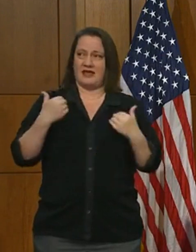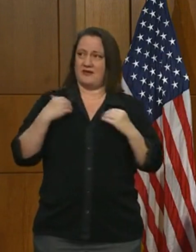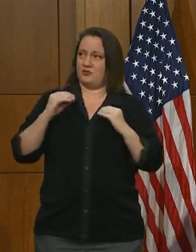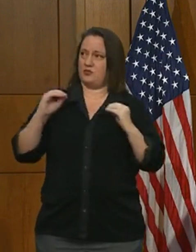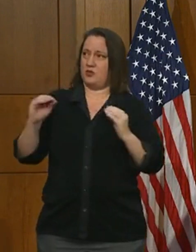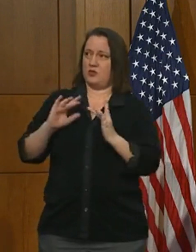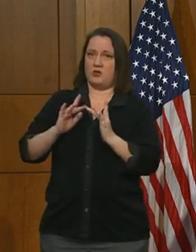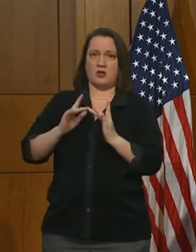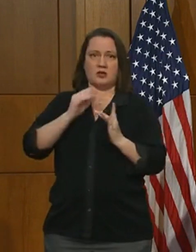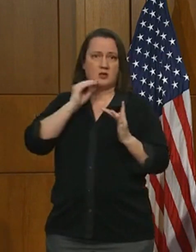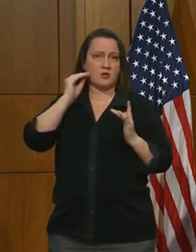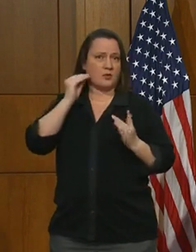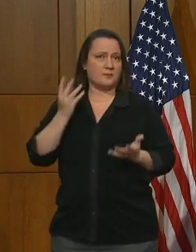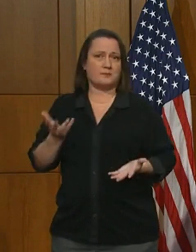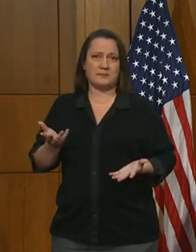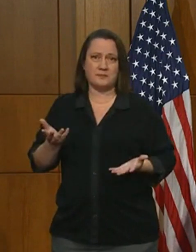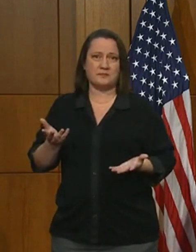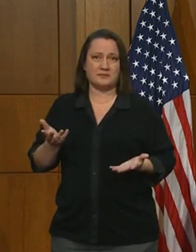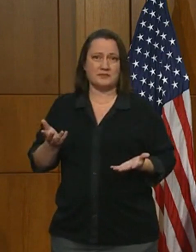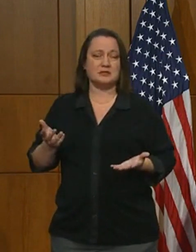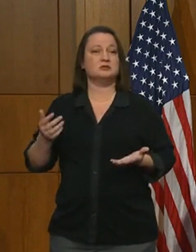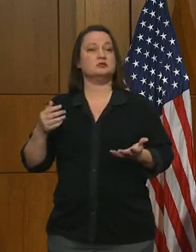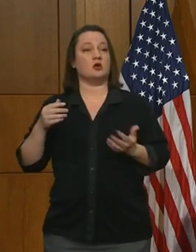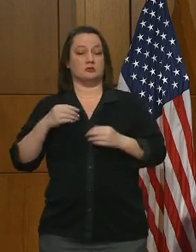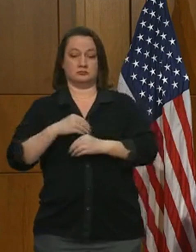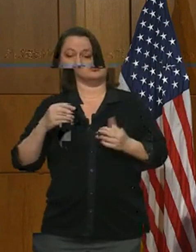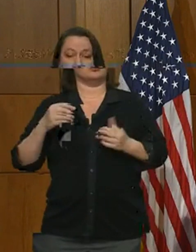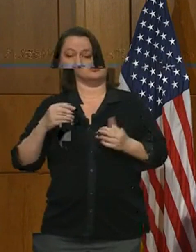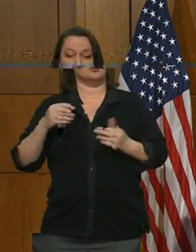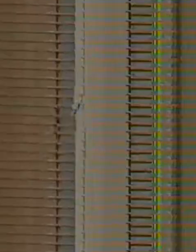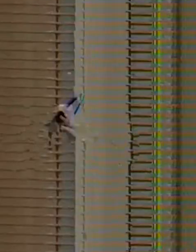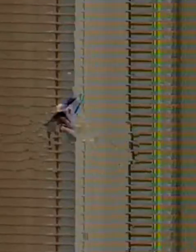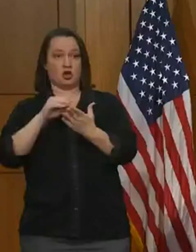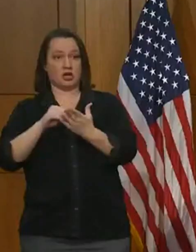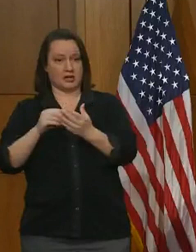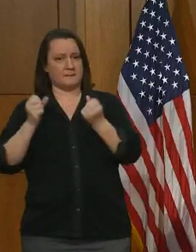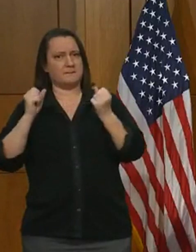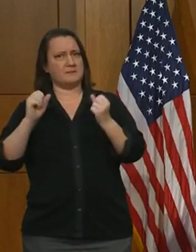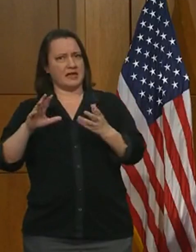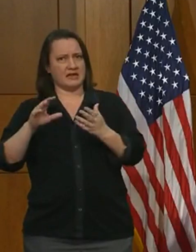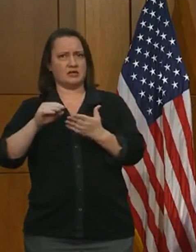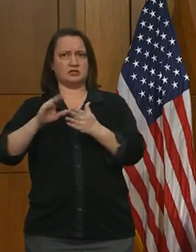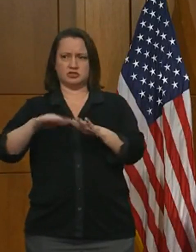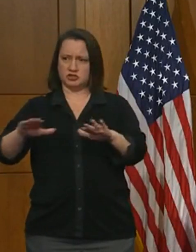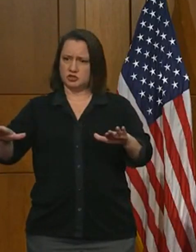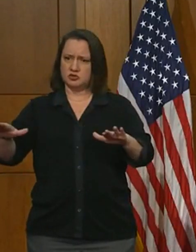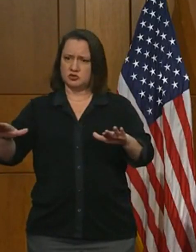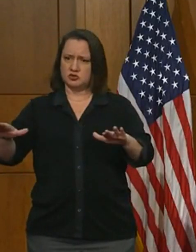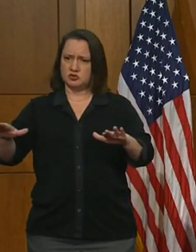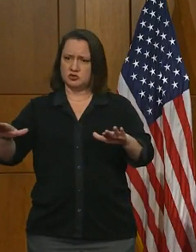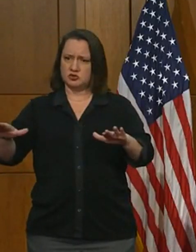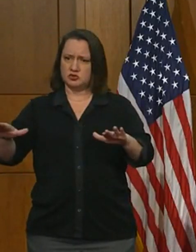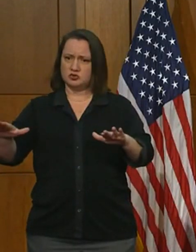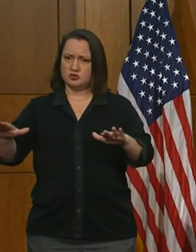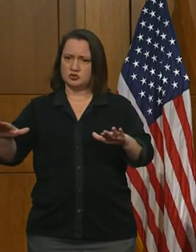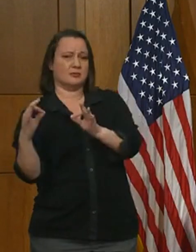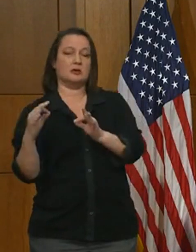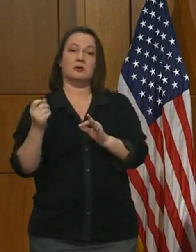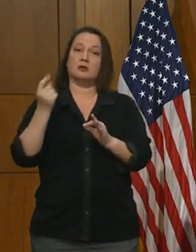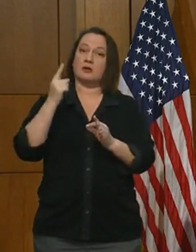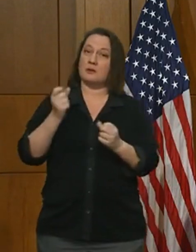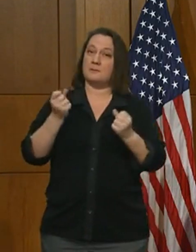that we're doing a great job educating our children through virtual learning, there are a number of children around Virginia that don't